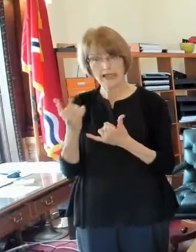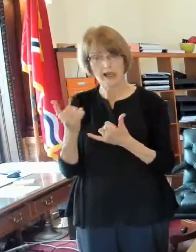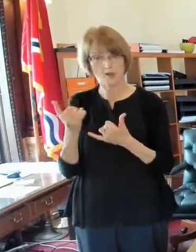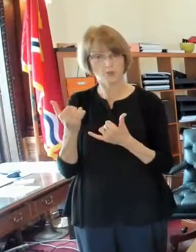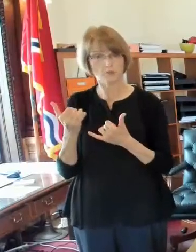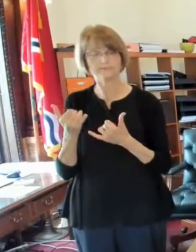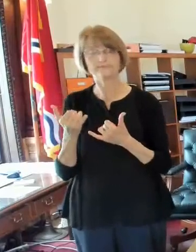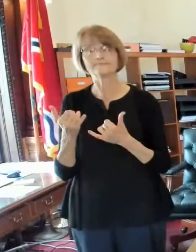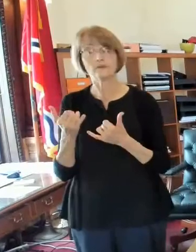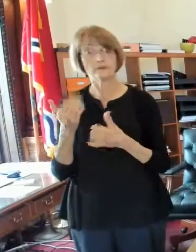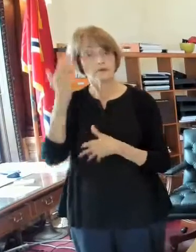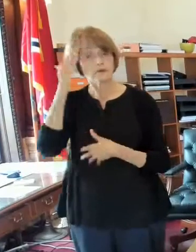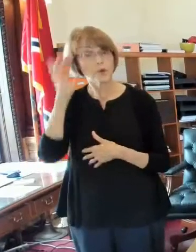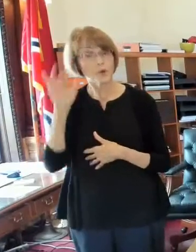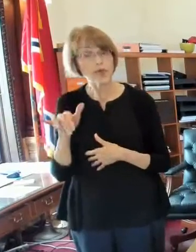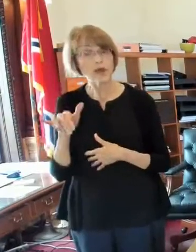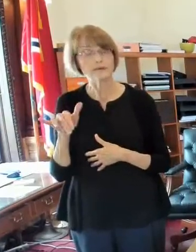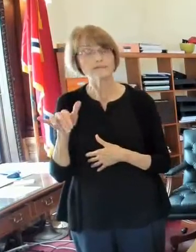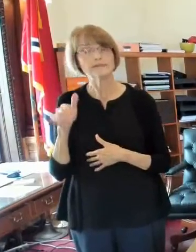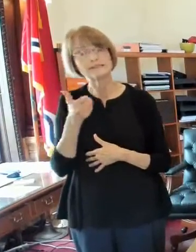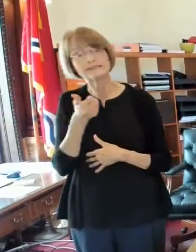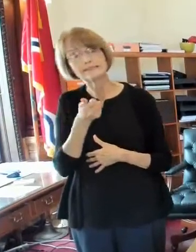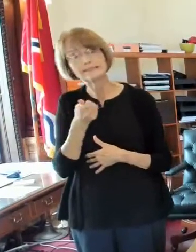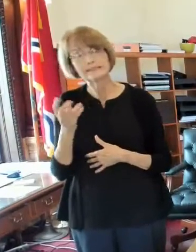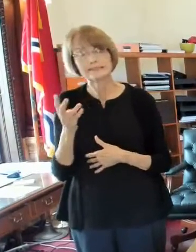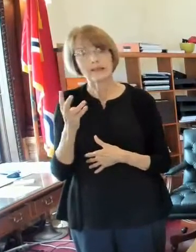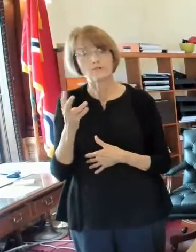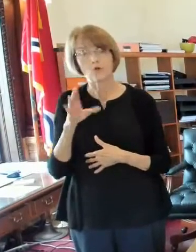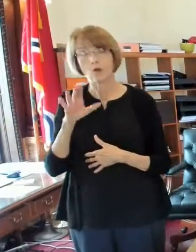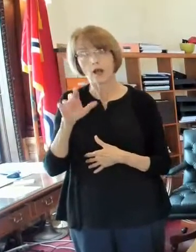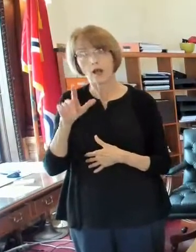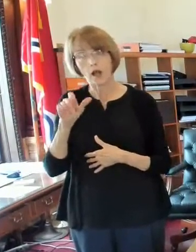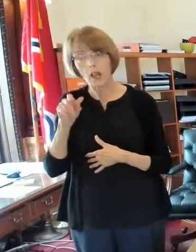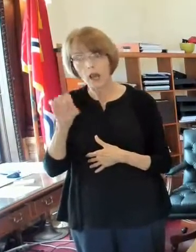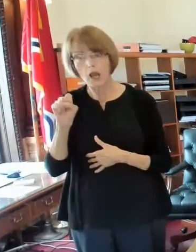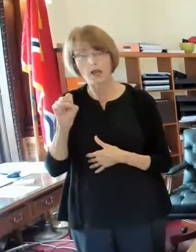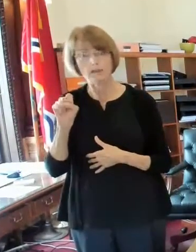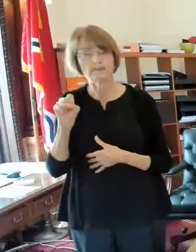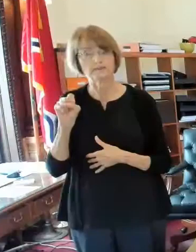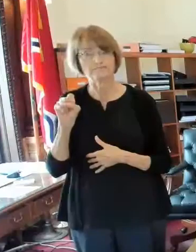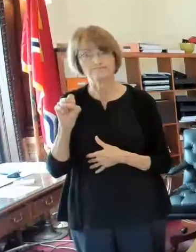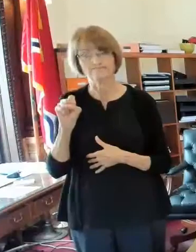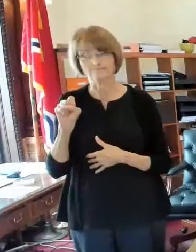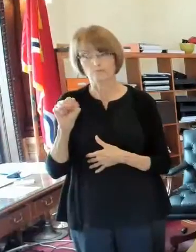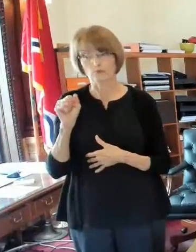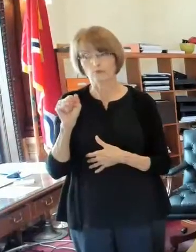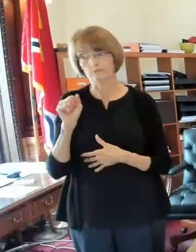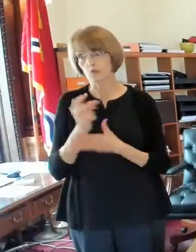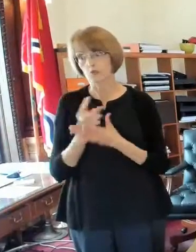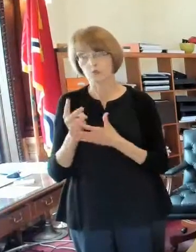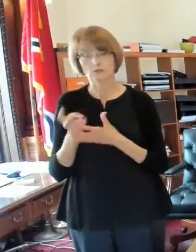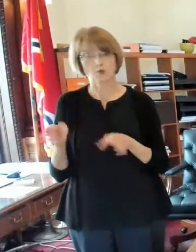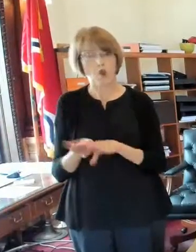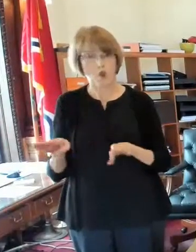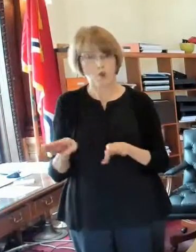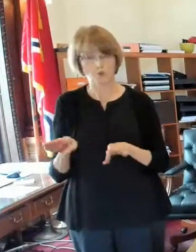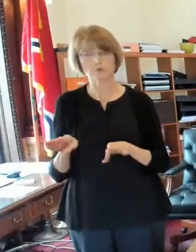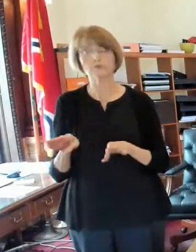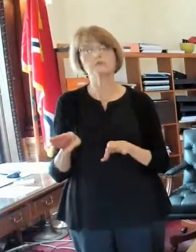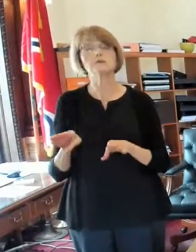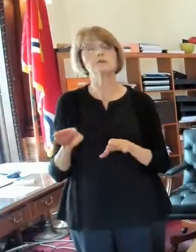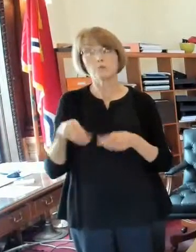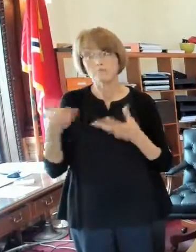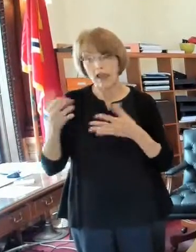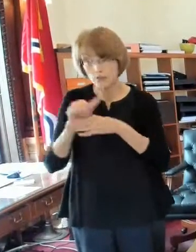as you probably know, there were several clubs that were closed for a couple of weeks. We've done training at those clubs,